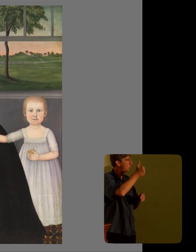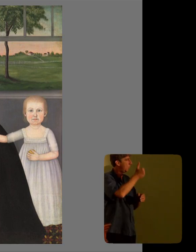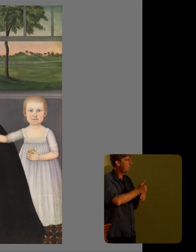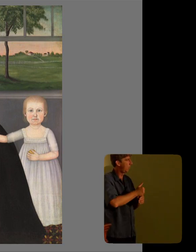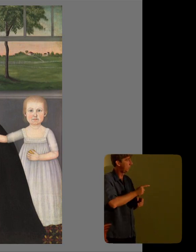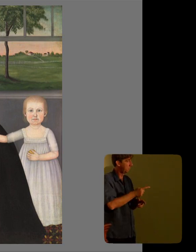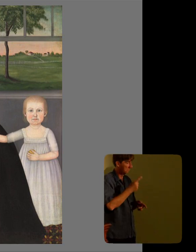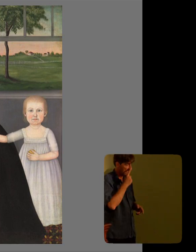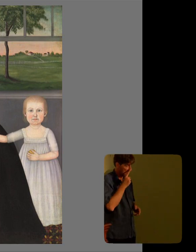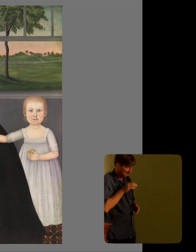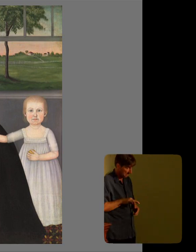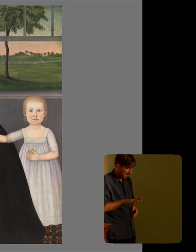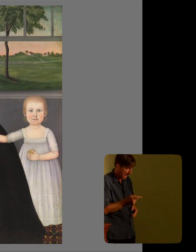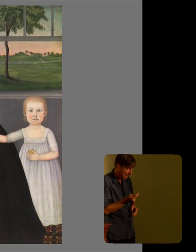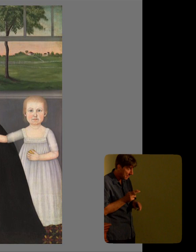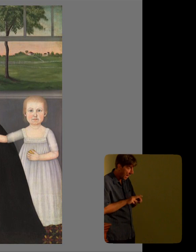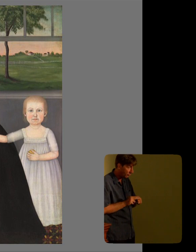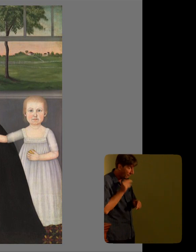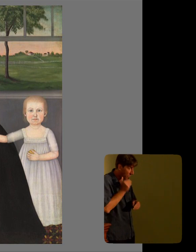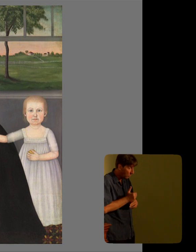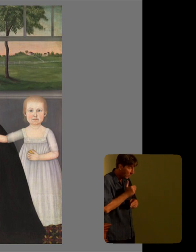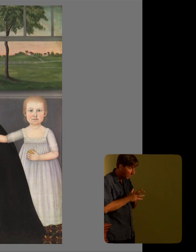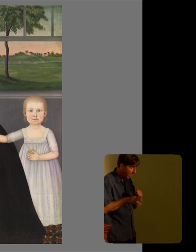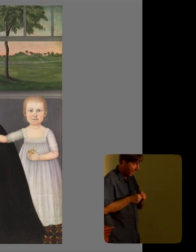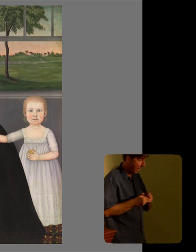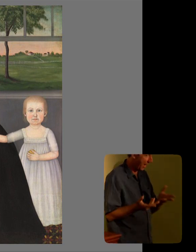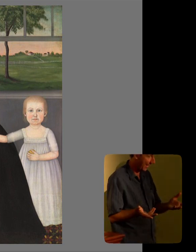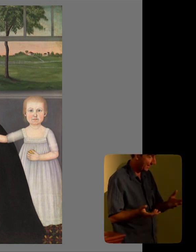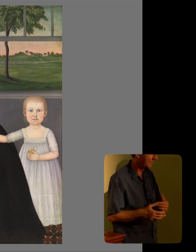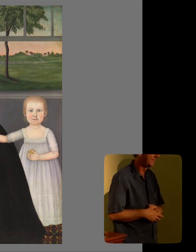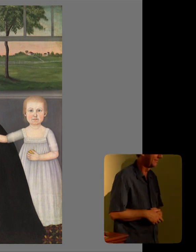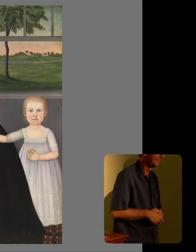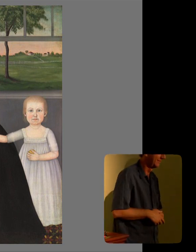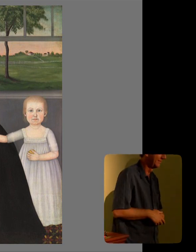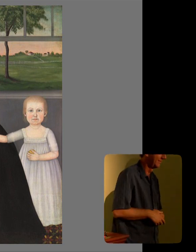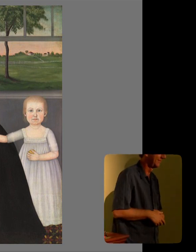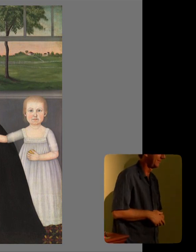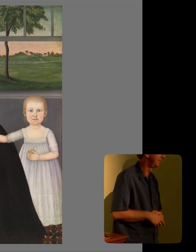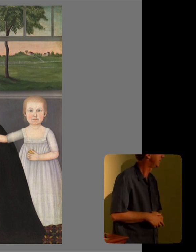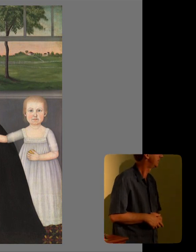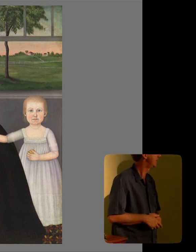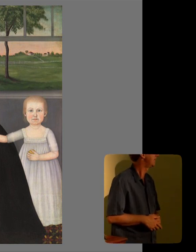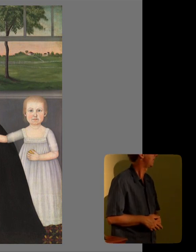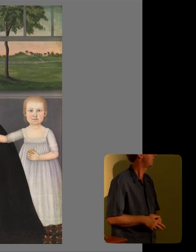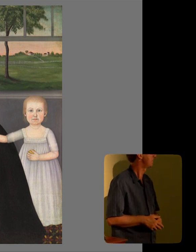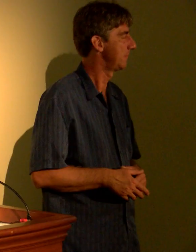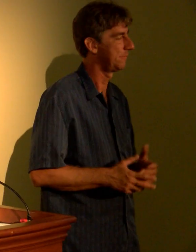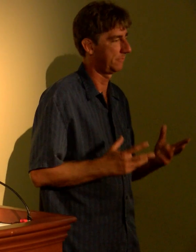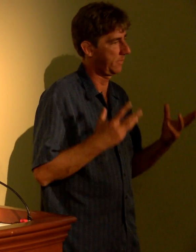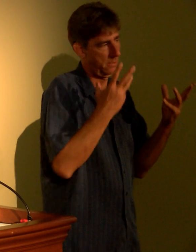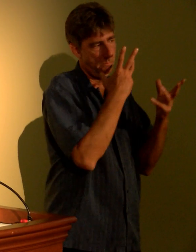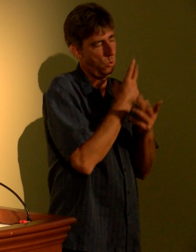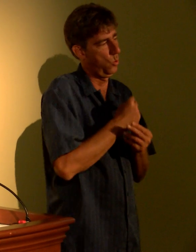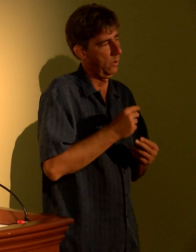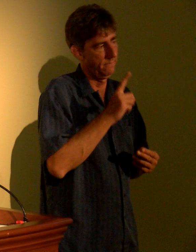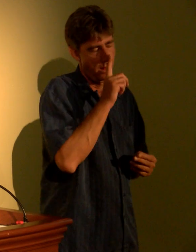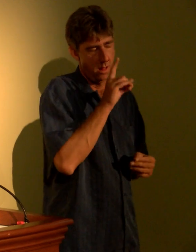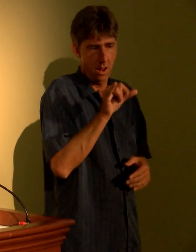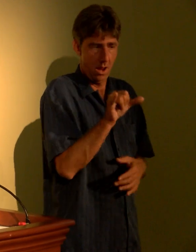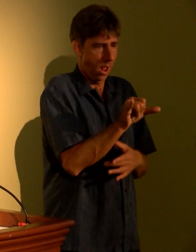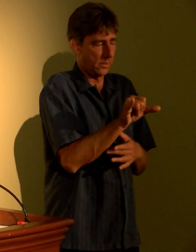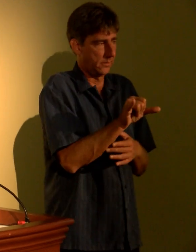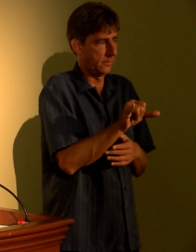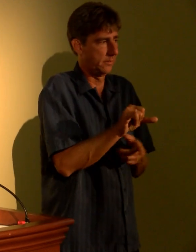talked them into paying a little more for a window view. And there you have it. Beautiful, beautiful likenesses and